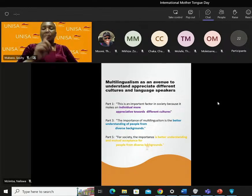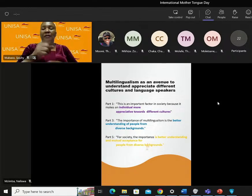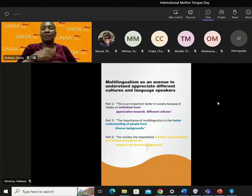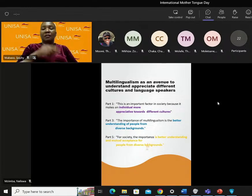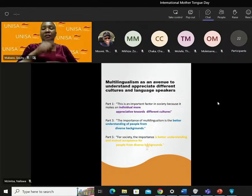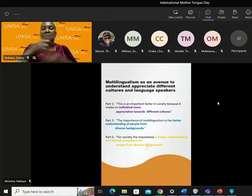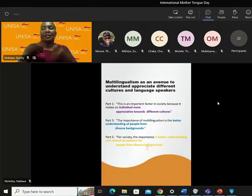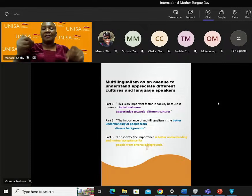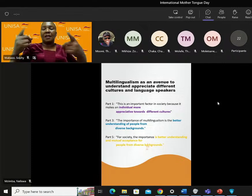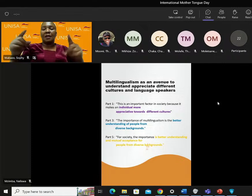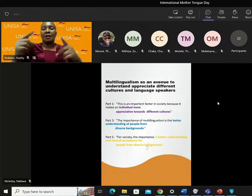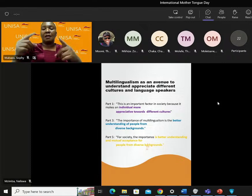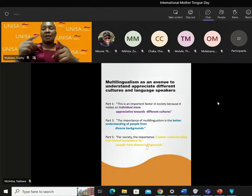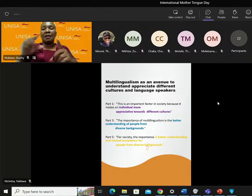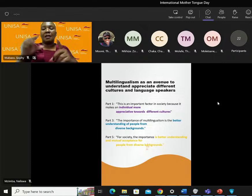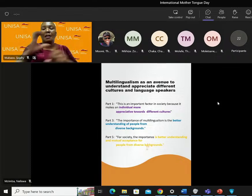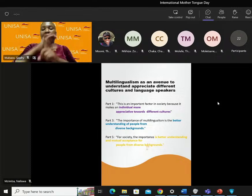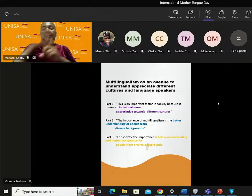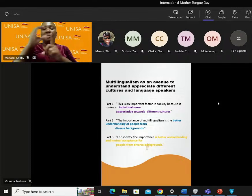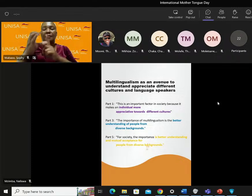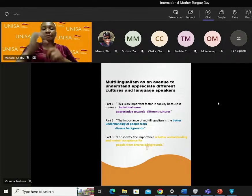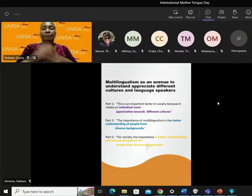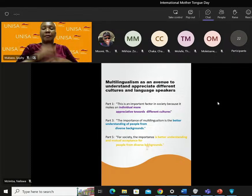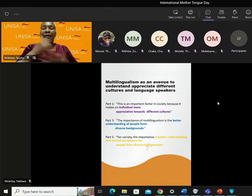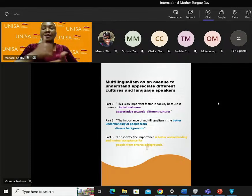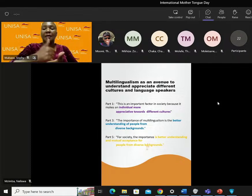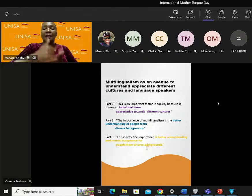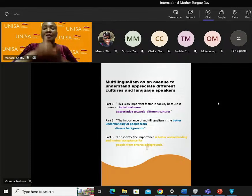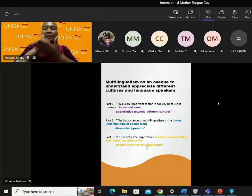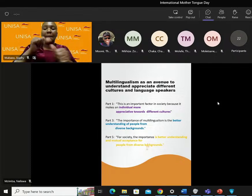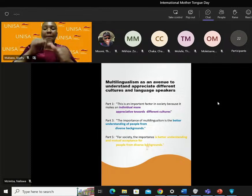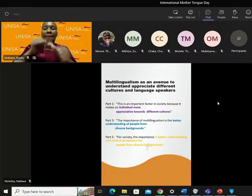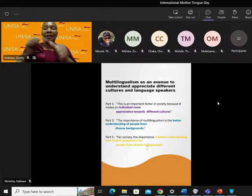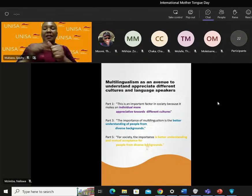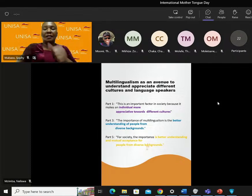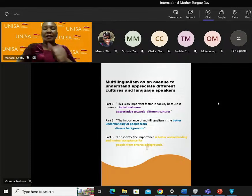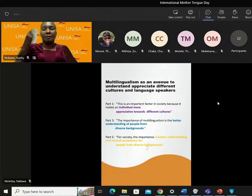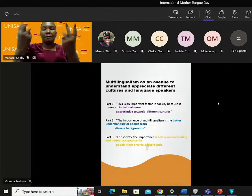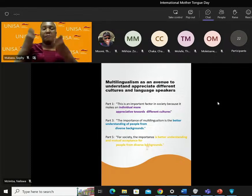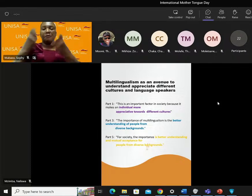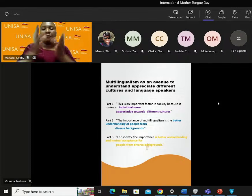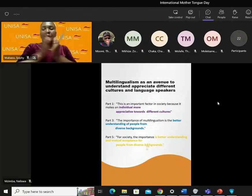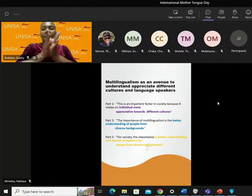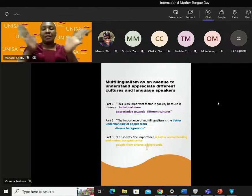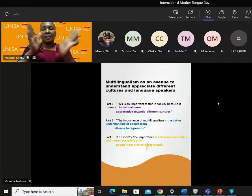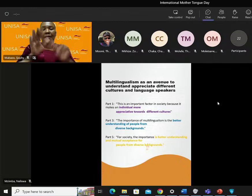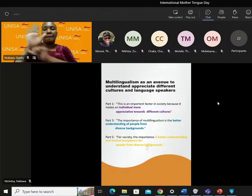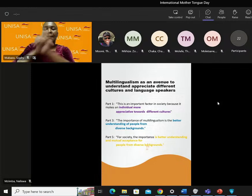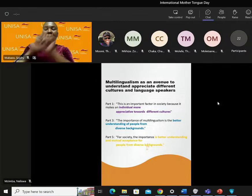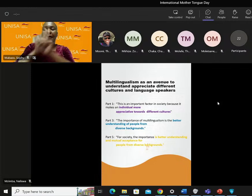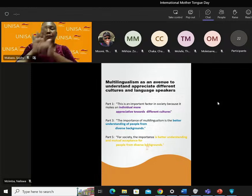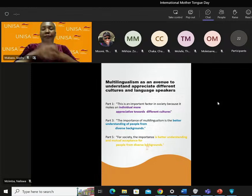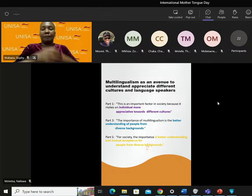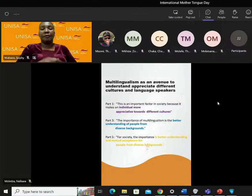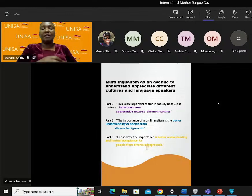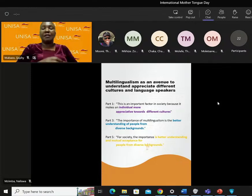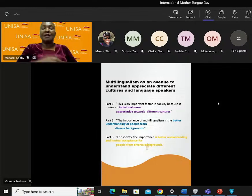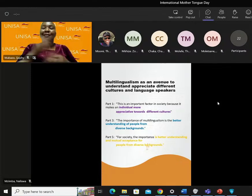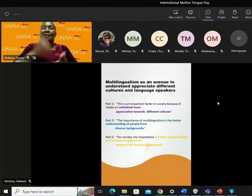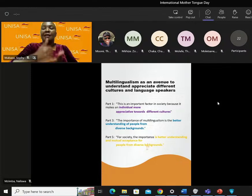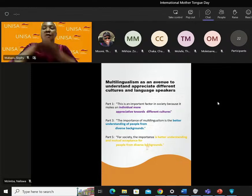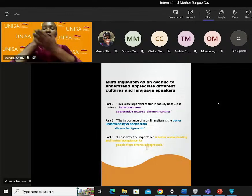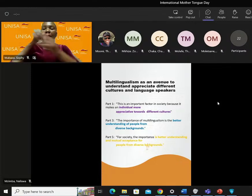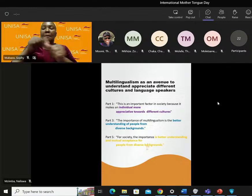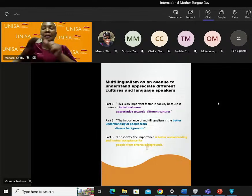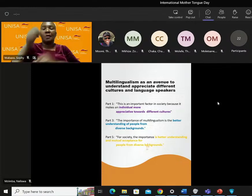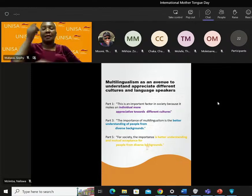cultures. It helps to better understand people from diverse backgrounds. It helps to better